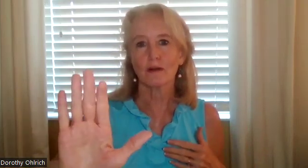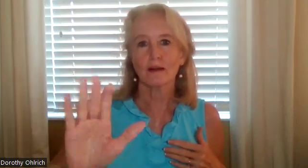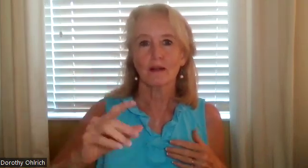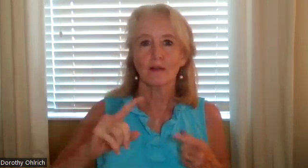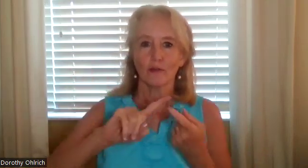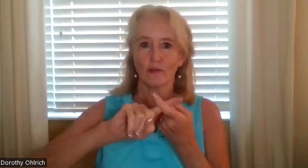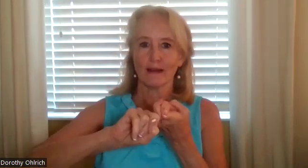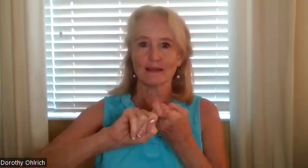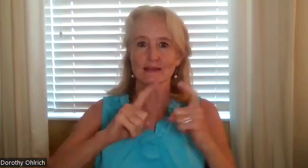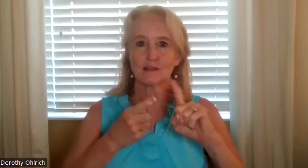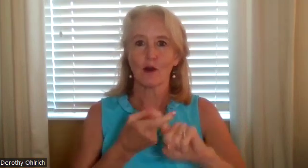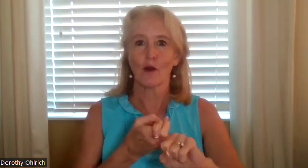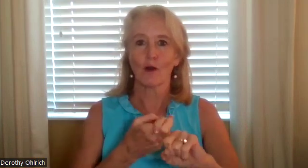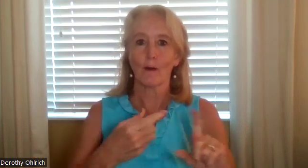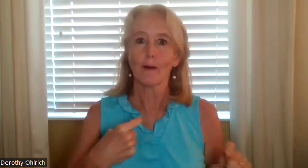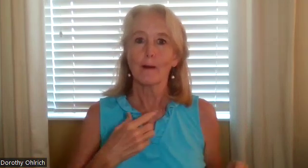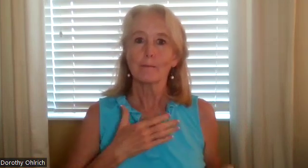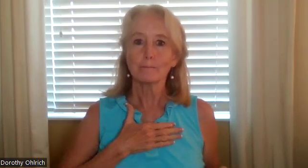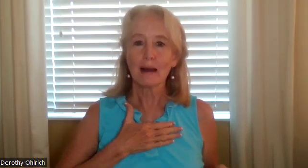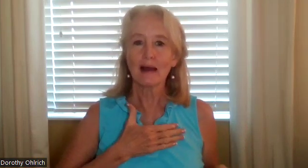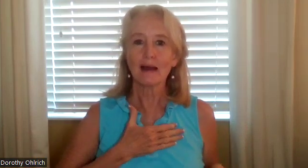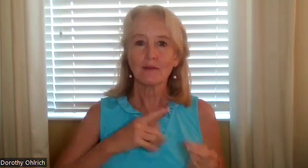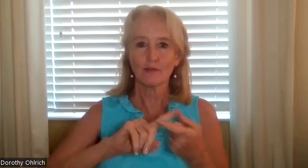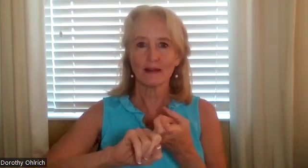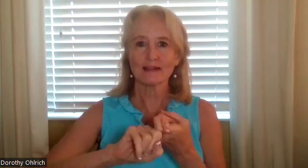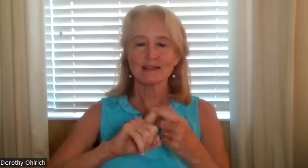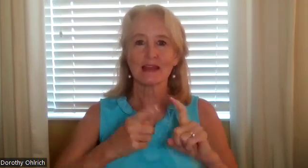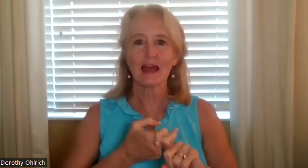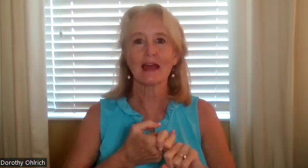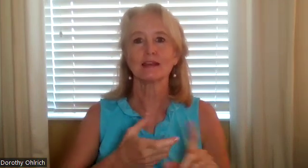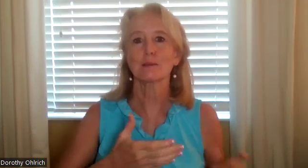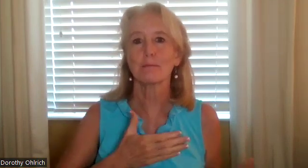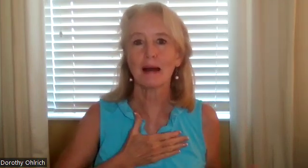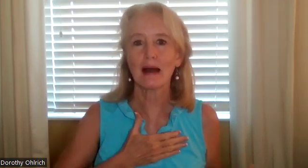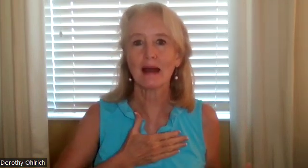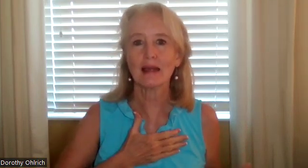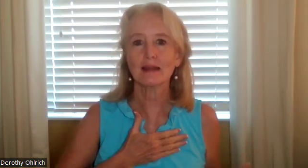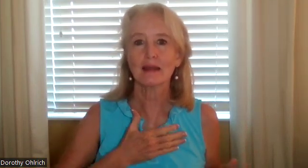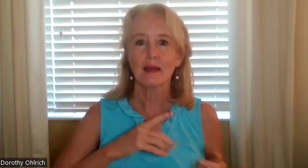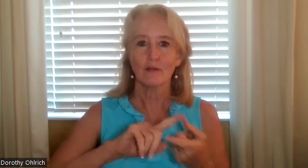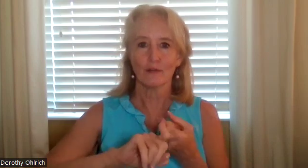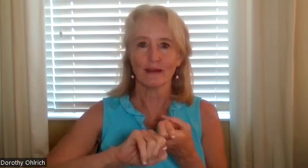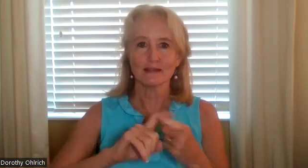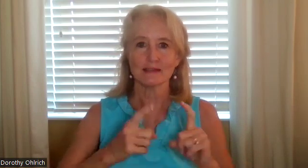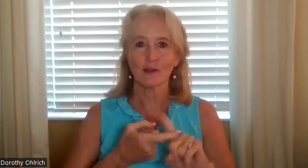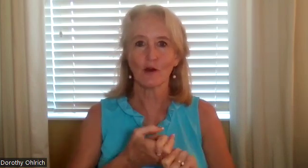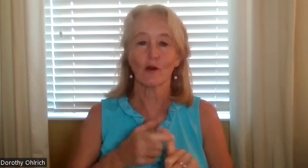your friends are my friends, and my friends